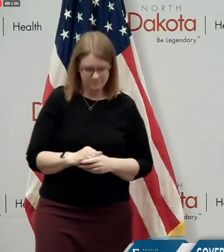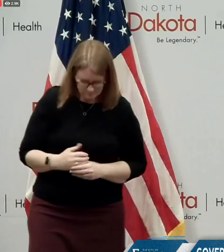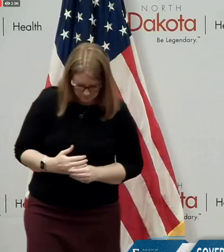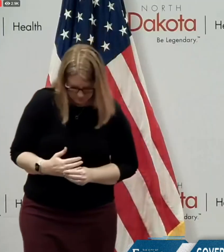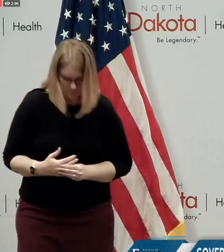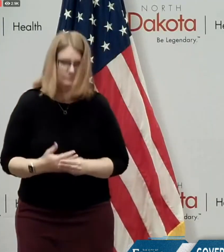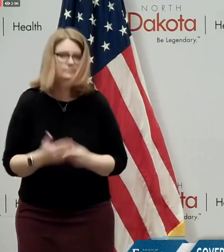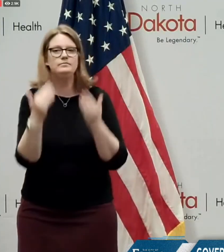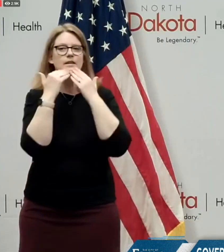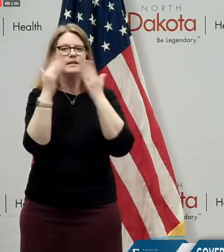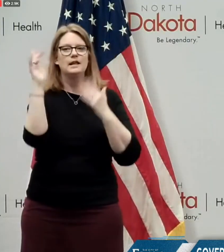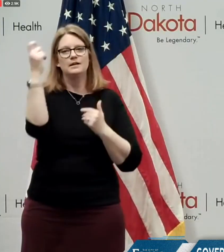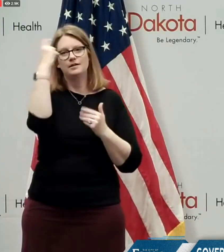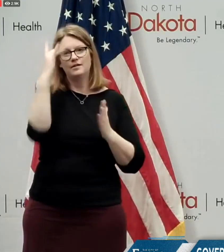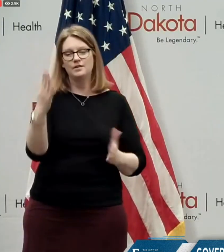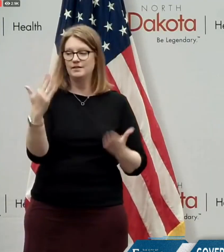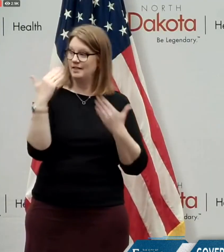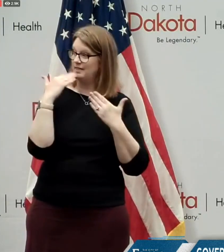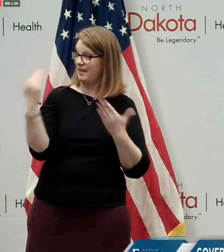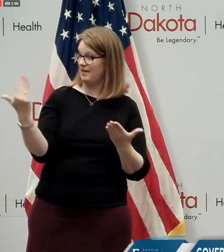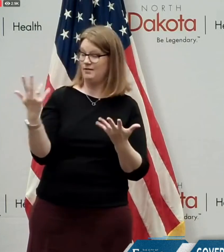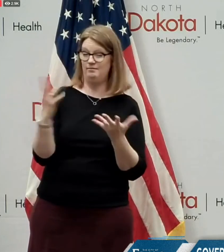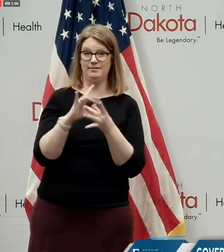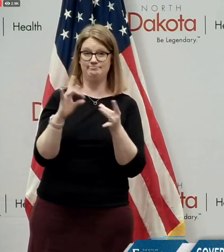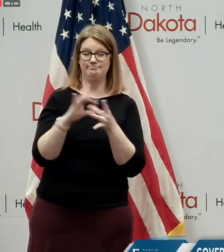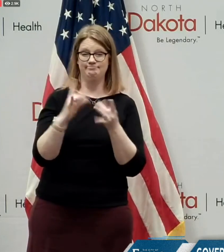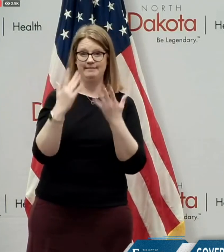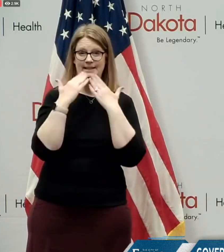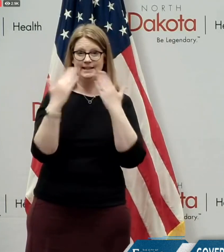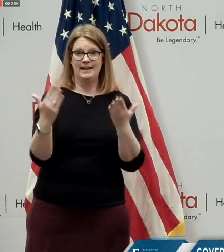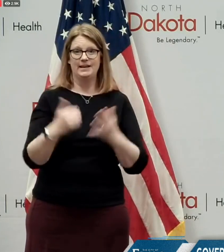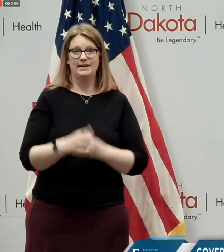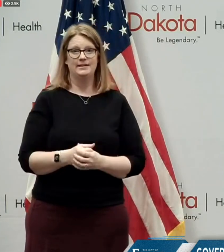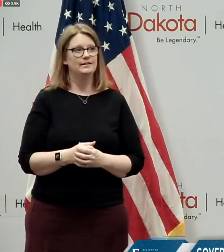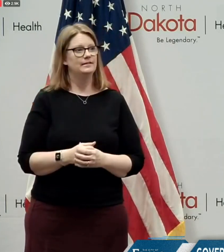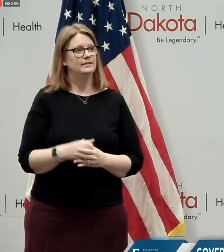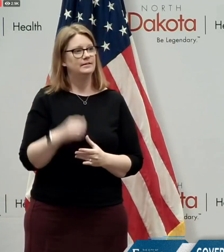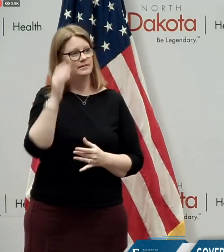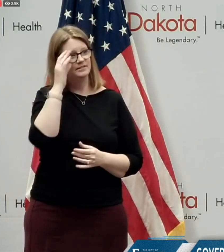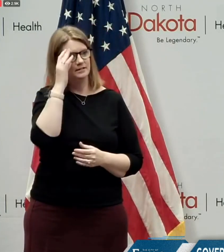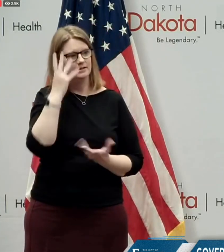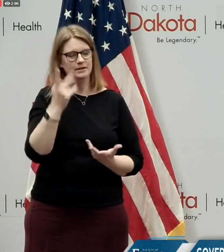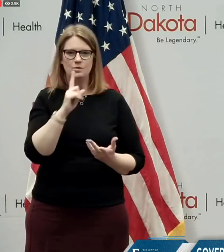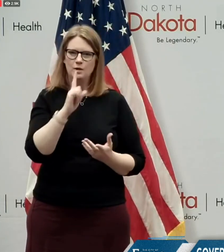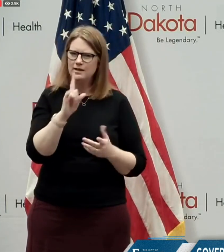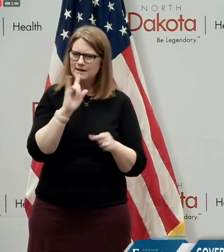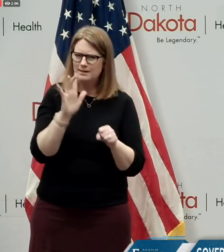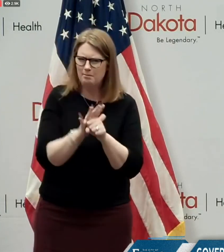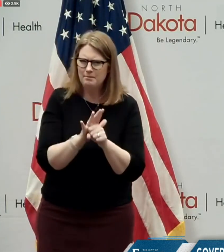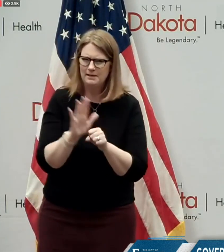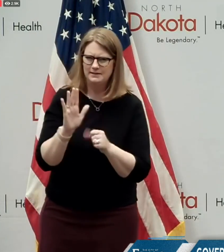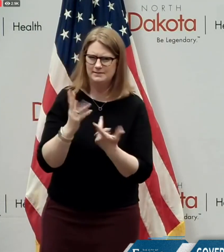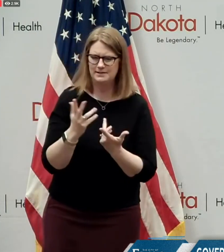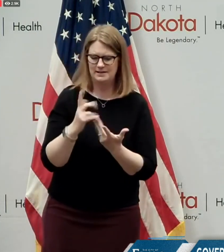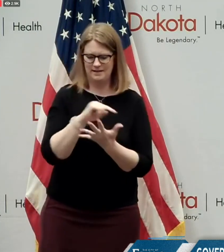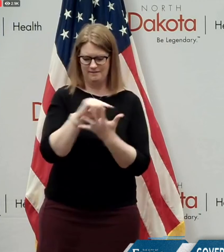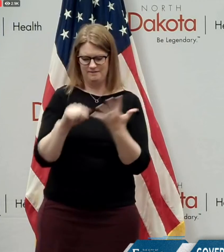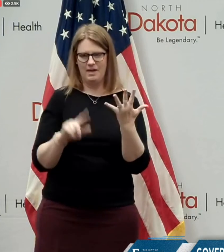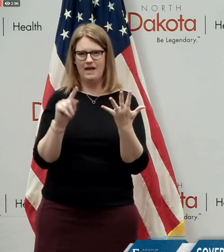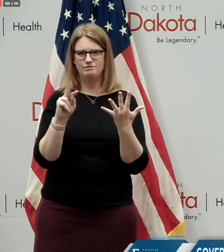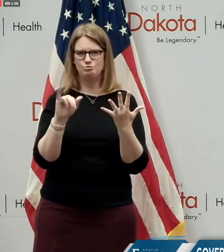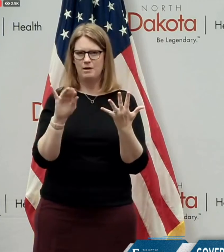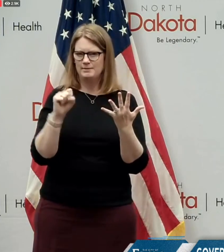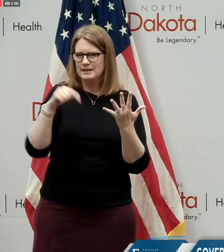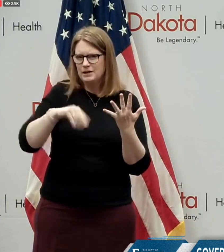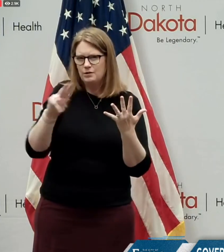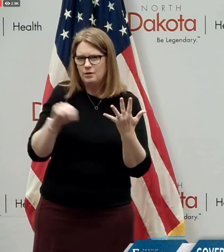Well, thank you, Governor. Thank you very much for those words, and all this for your commitment to our 5 tribes in North